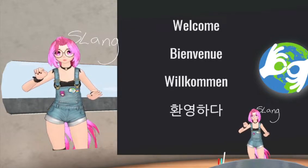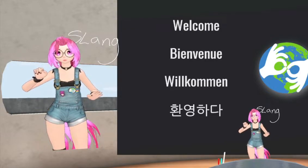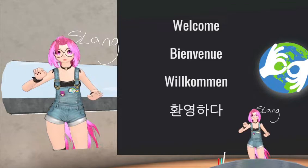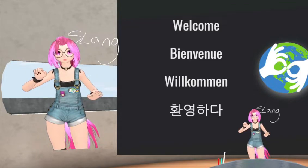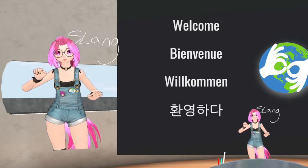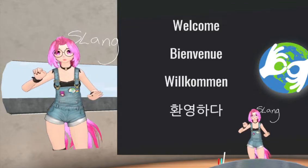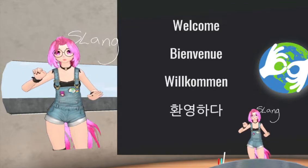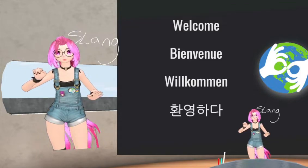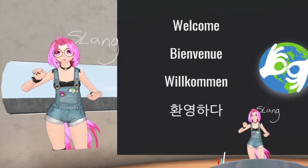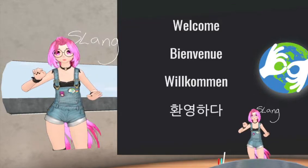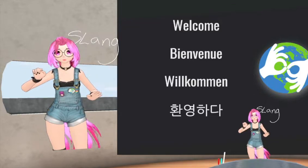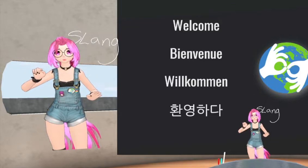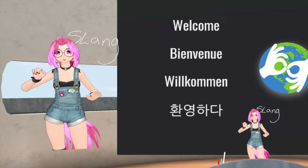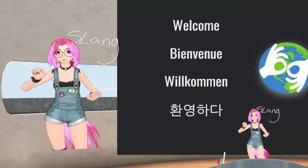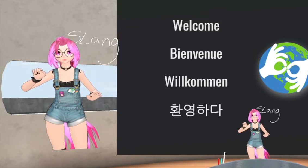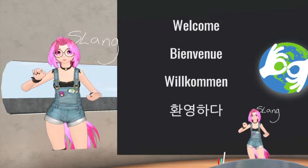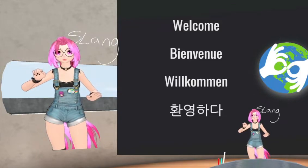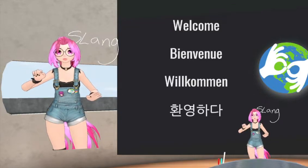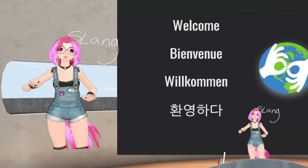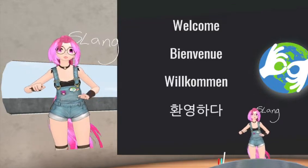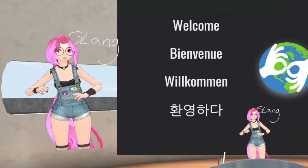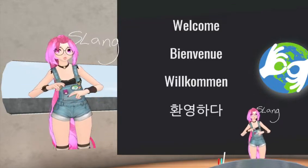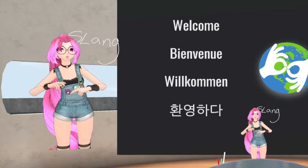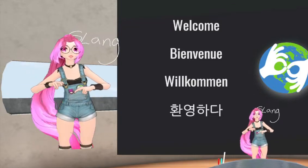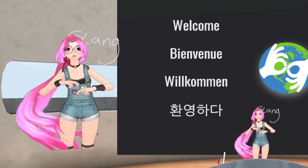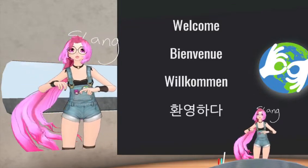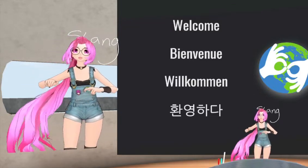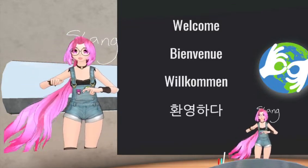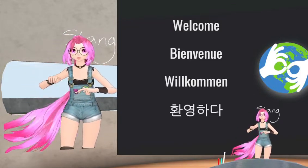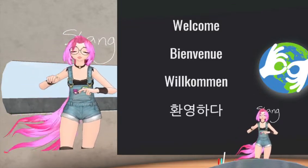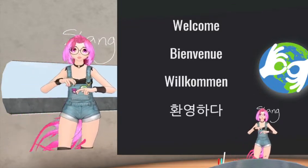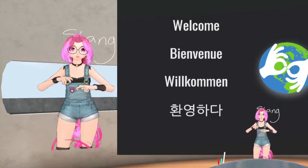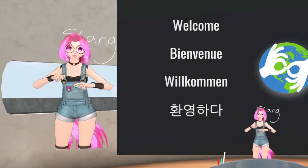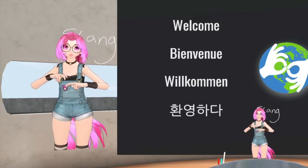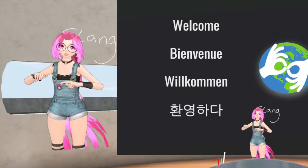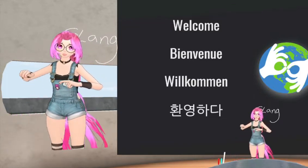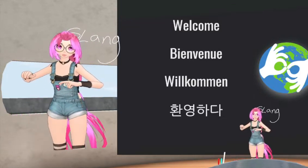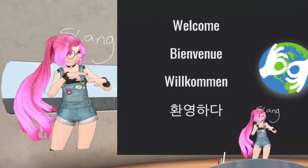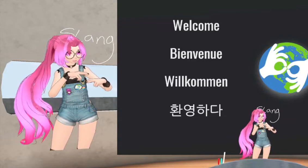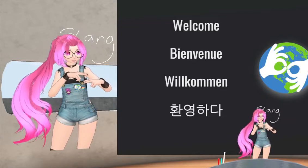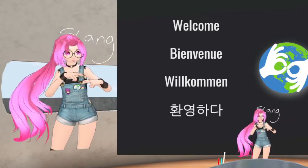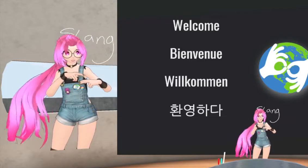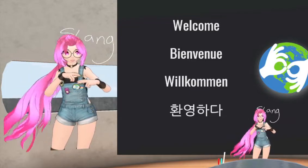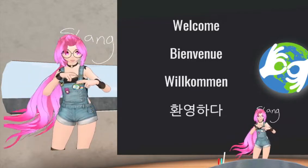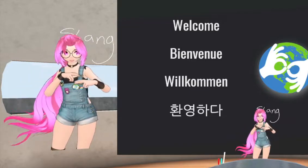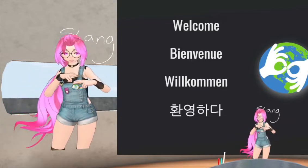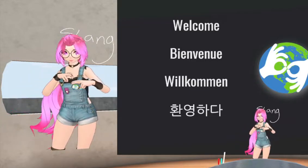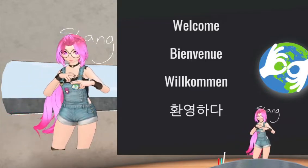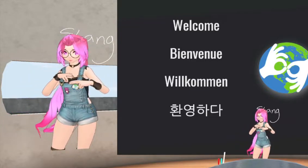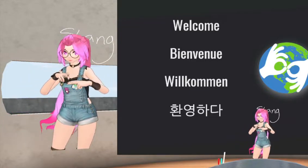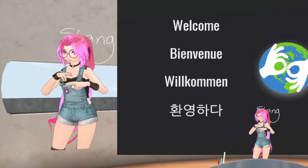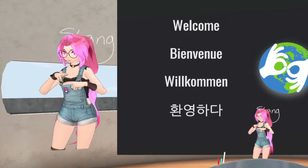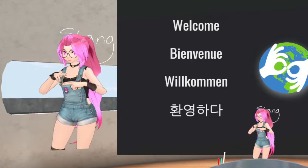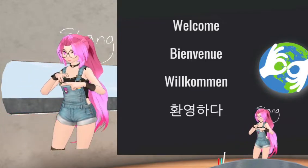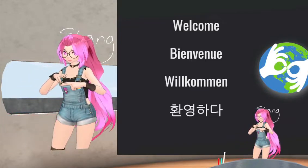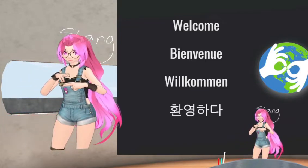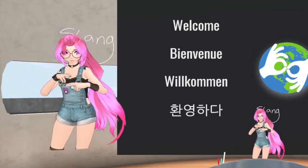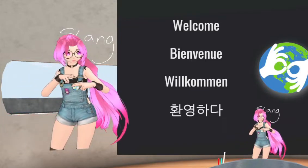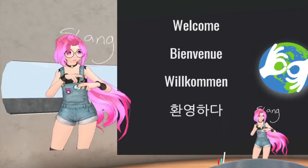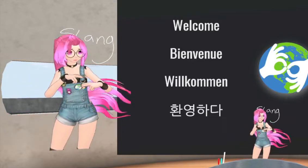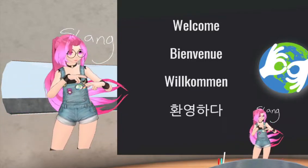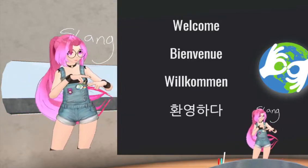So I didn't really have a lot of experience at the beginning of the pandemic with COVID regulations. I went to one deaf meetup right before it